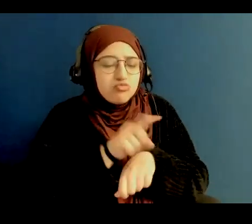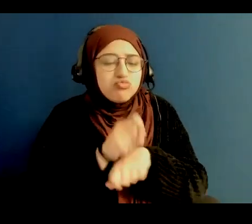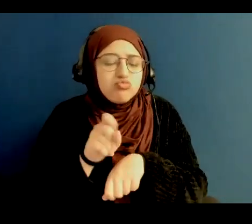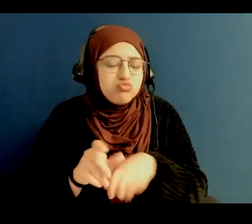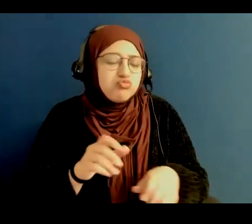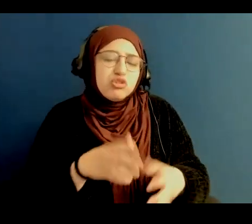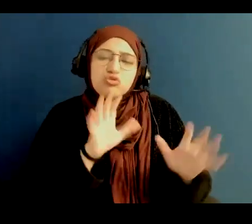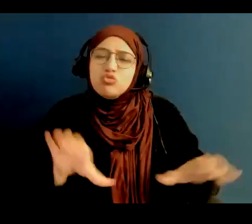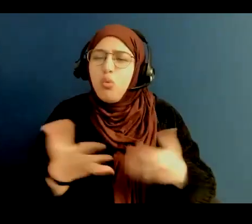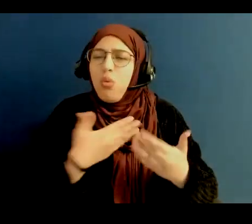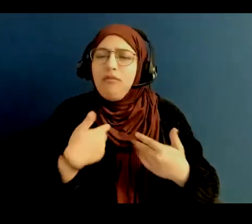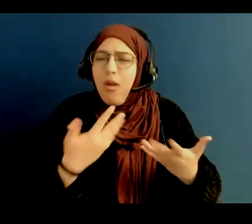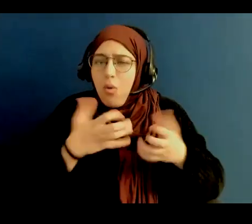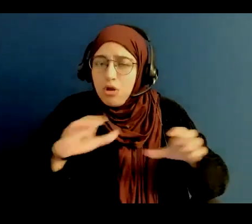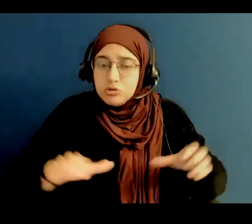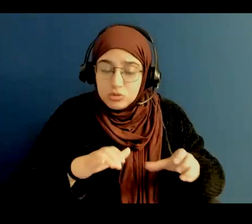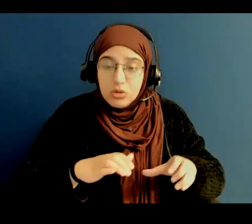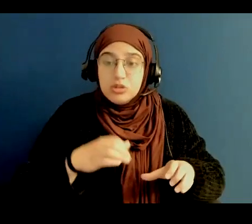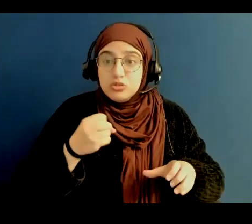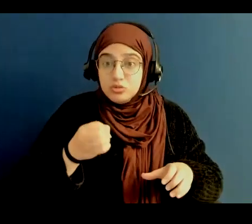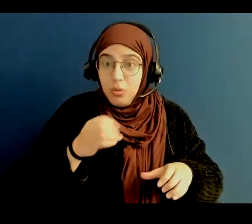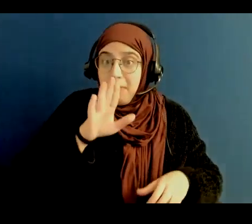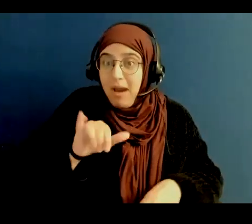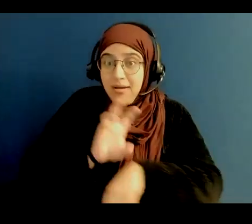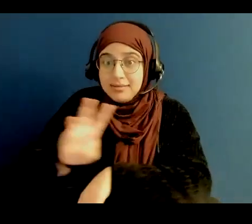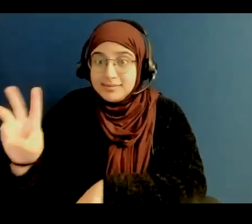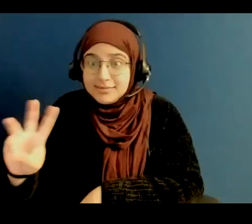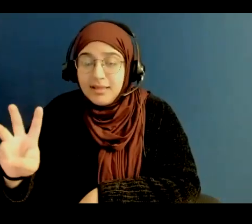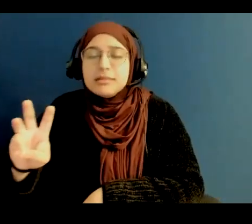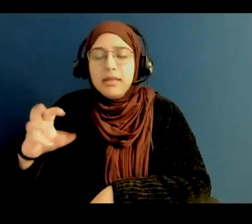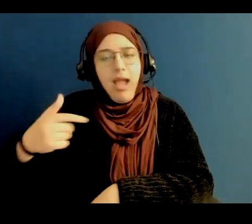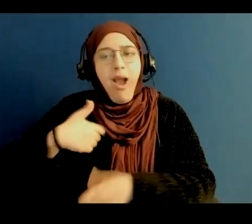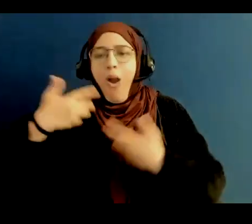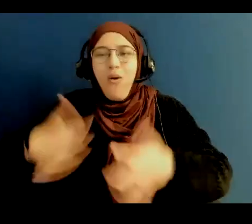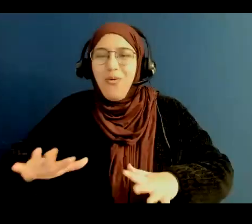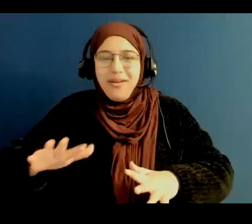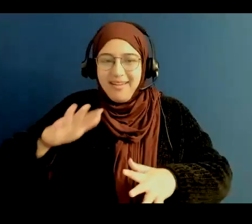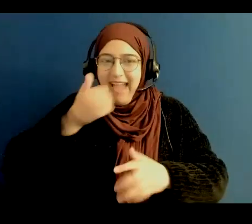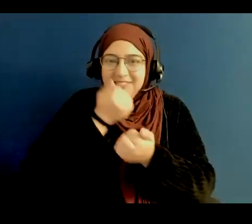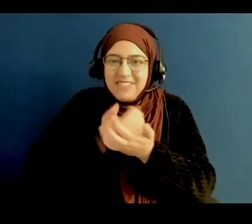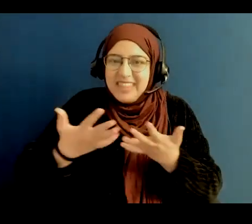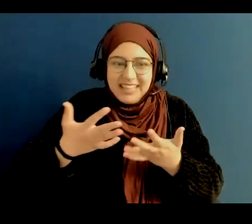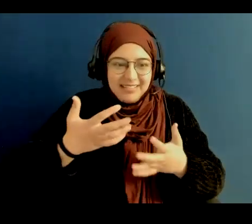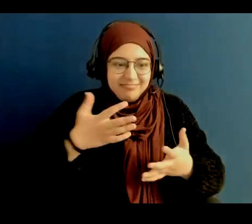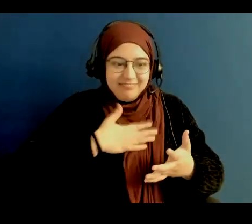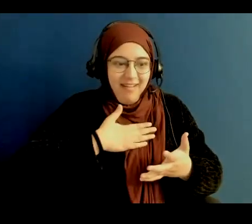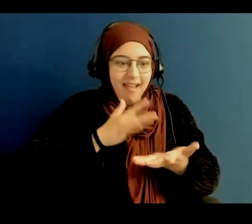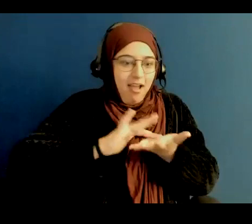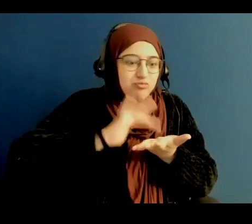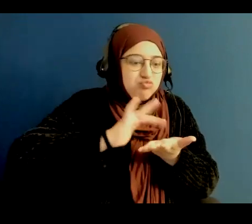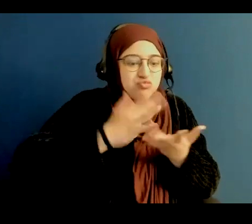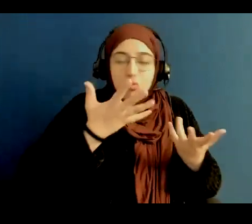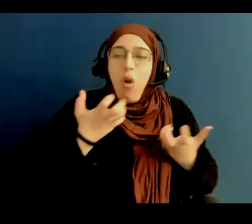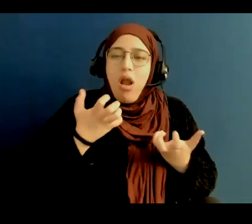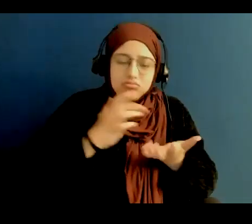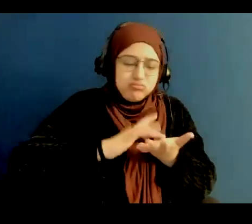I've already had that urge. I've gotten rid of that dopamine and everything in my brain. So I'm now ready to get the work done.